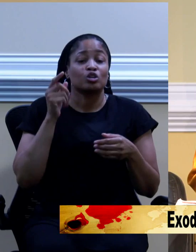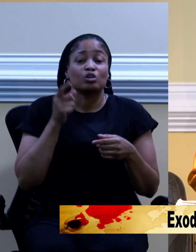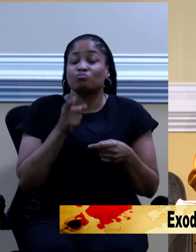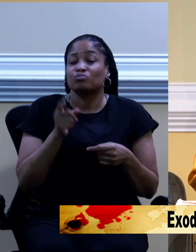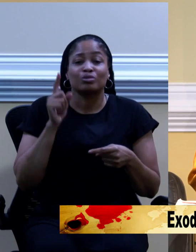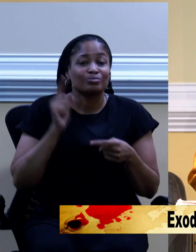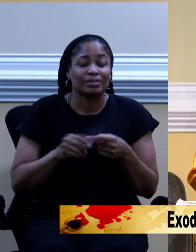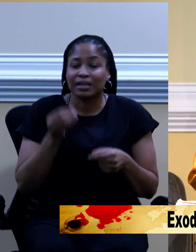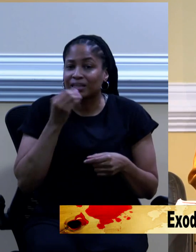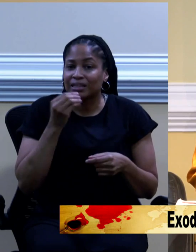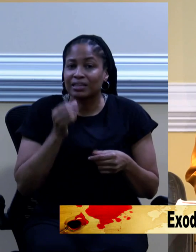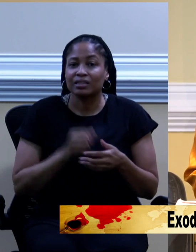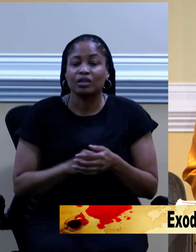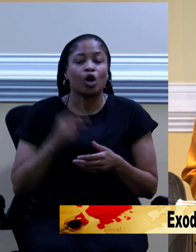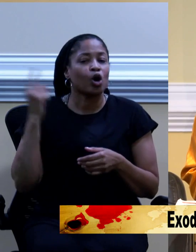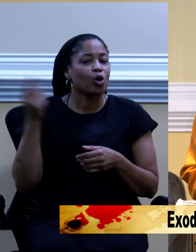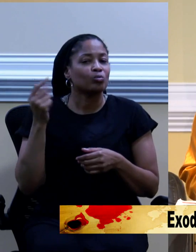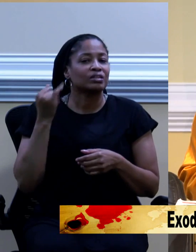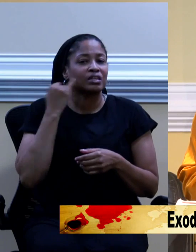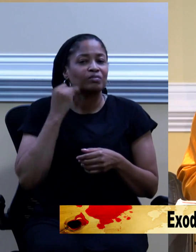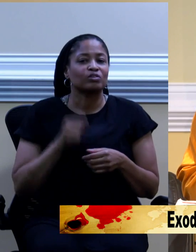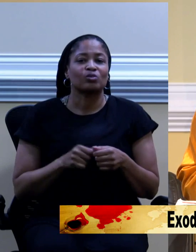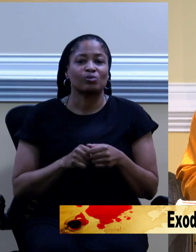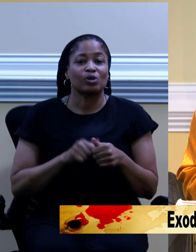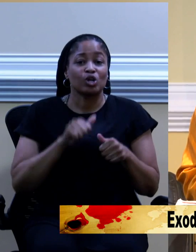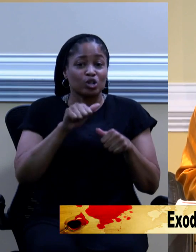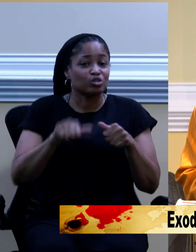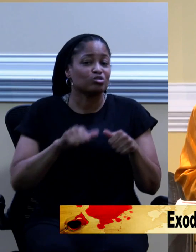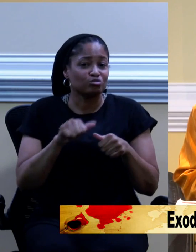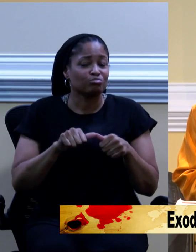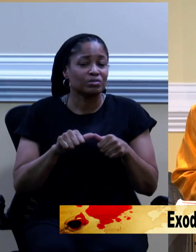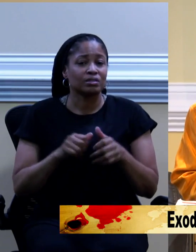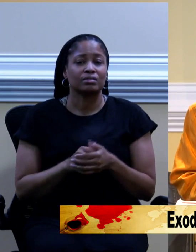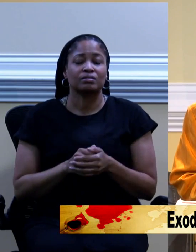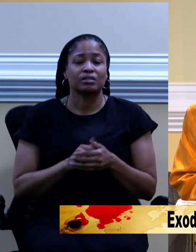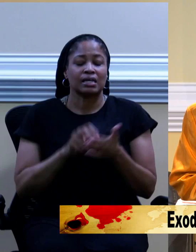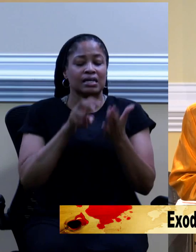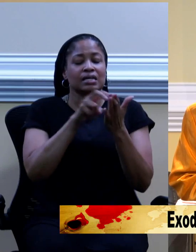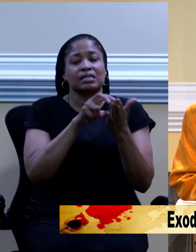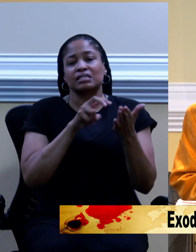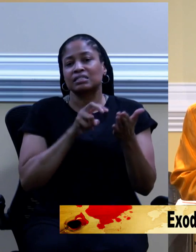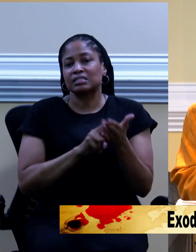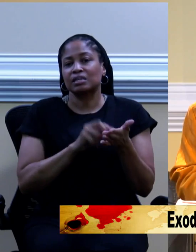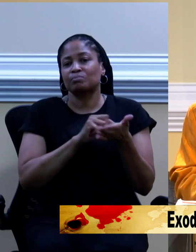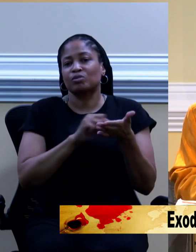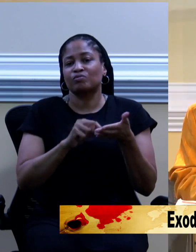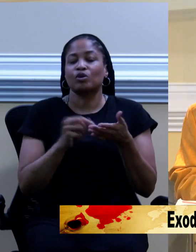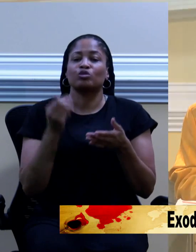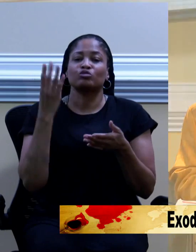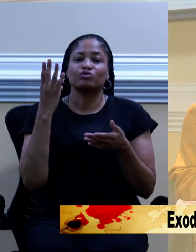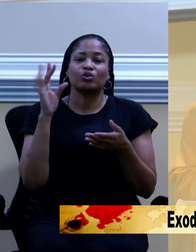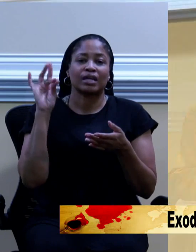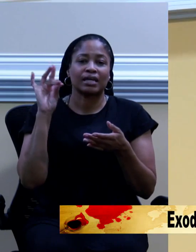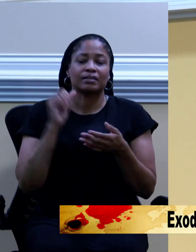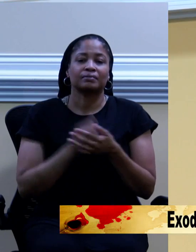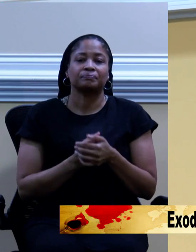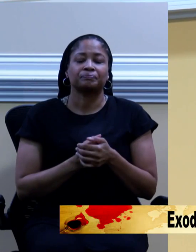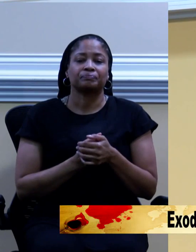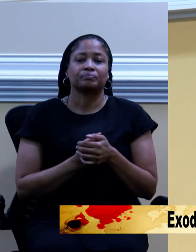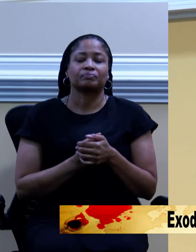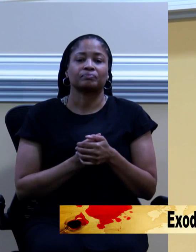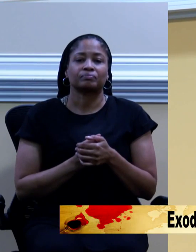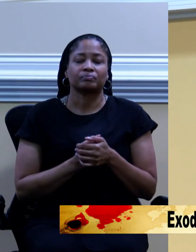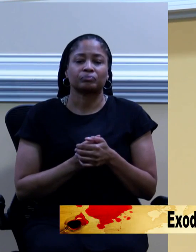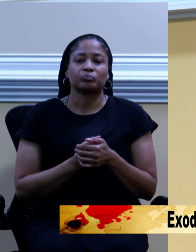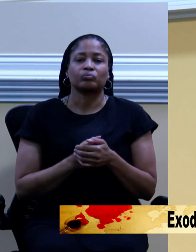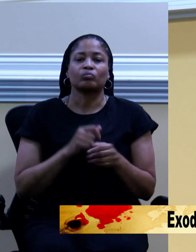circumcised. Got to be circumcised. Skip down to verse 48 and go ahead. And when a stranger shall